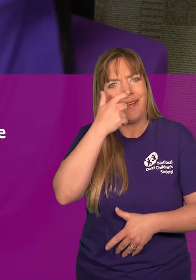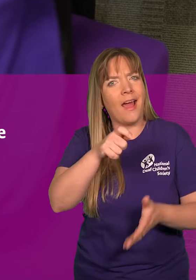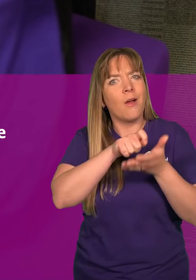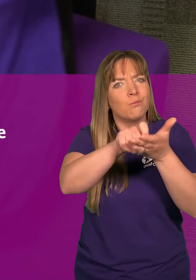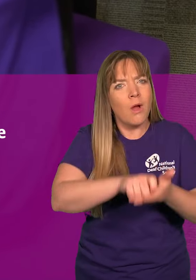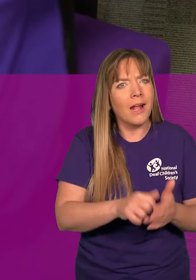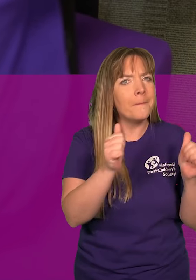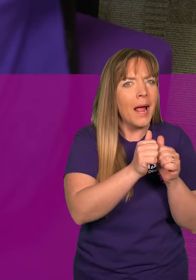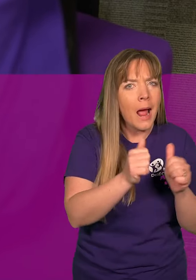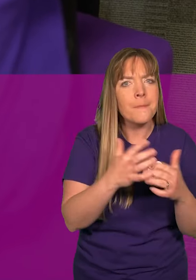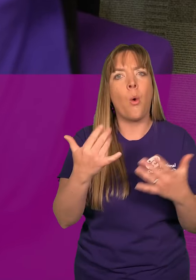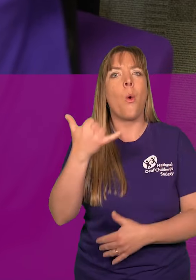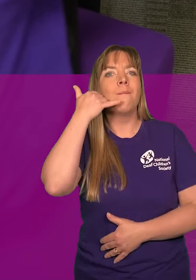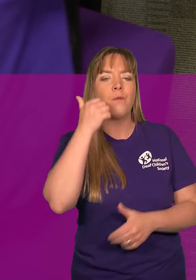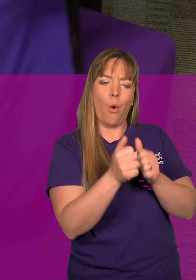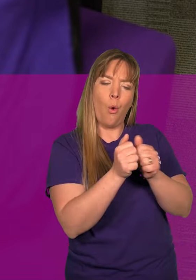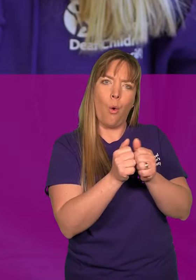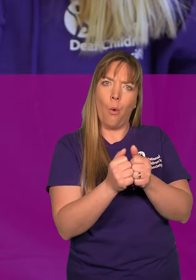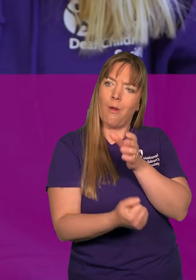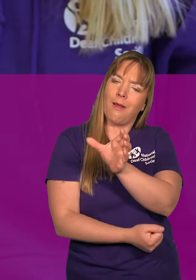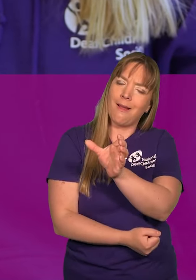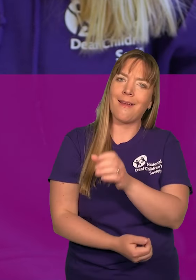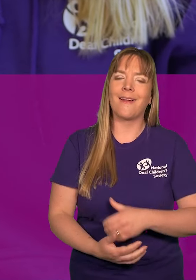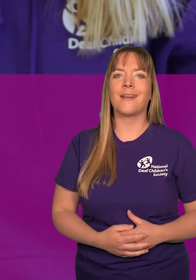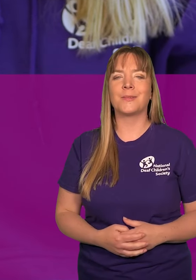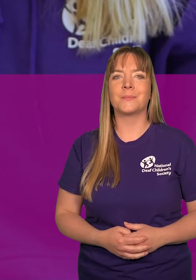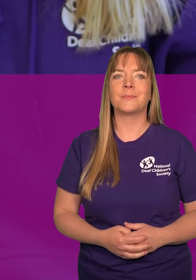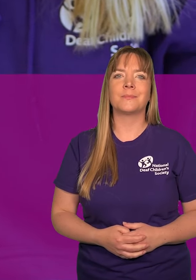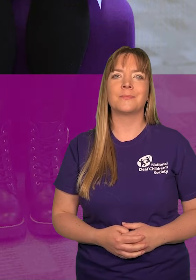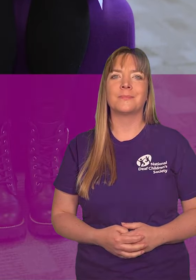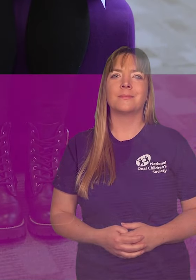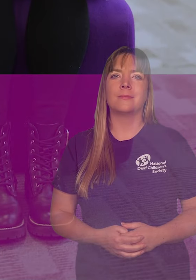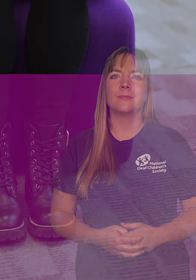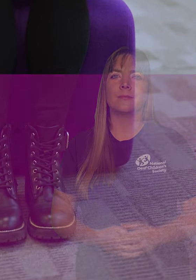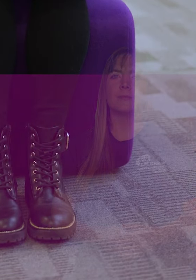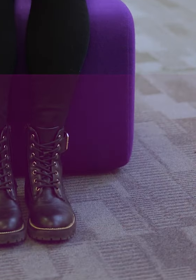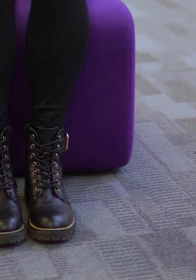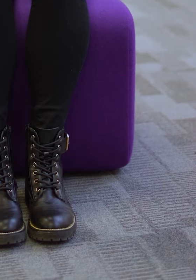you're struggling, you can always write something down on a piece of paper or type it out on your phone.